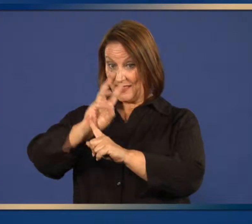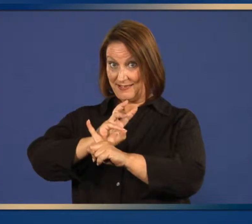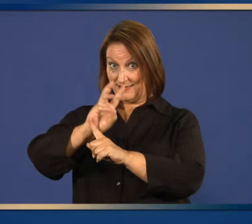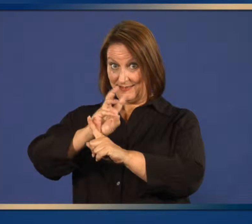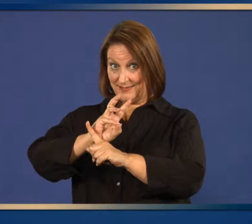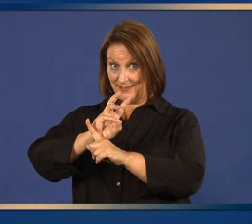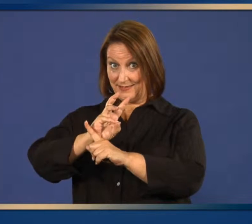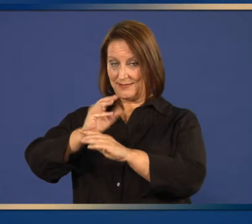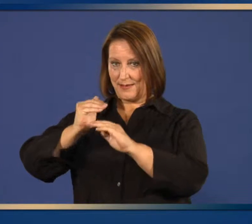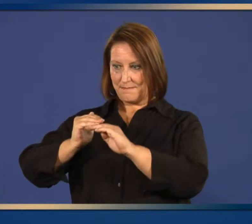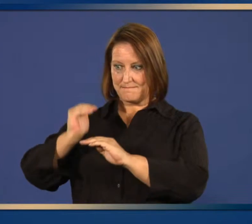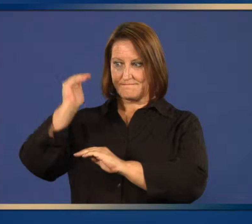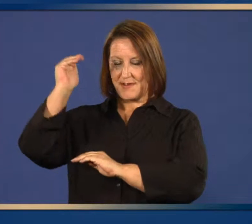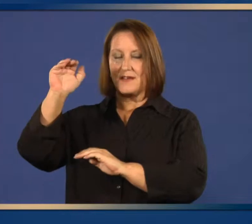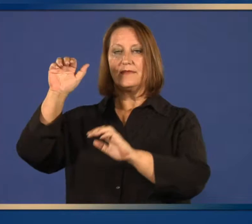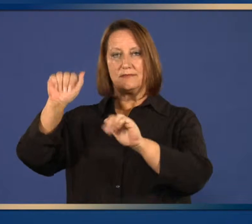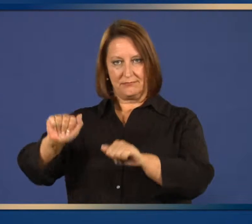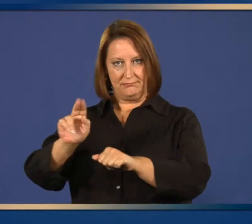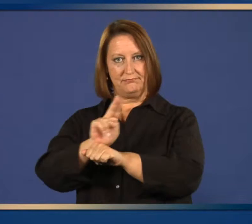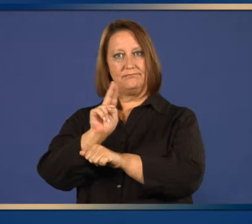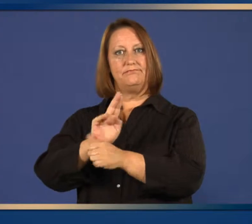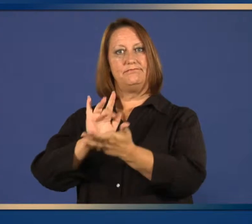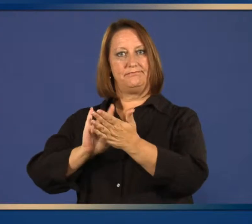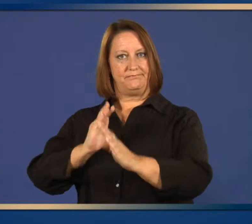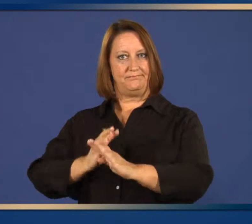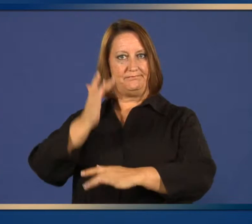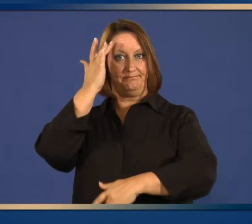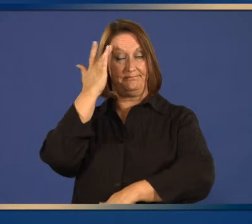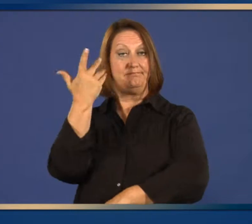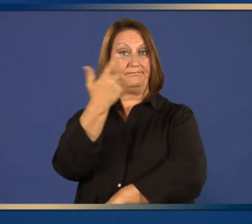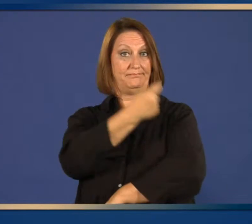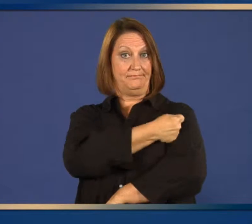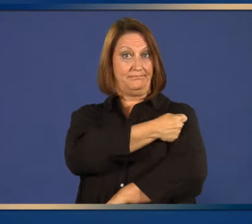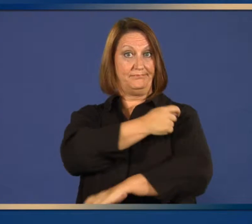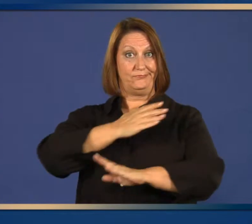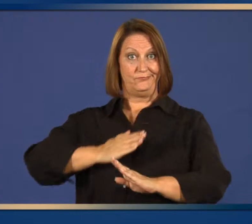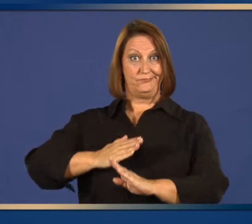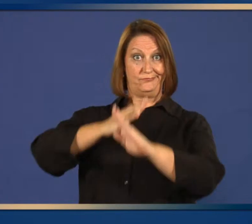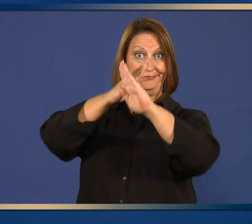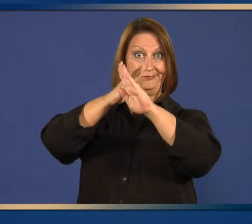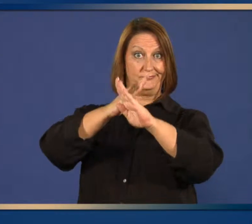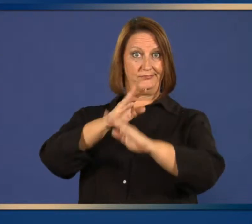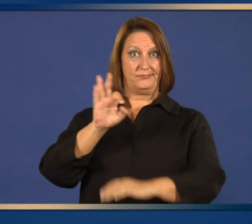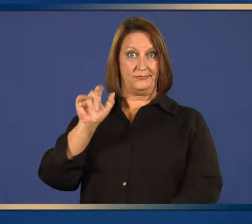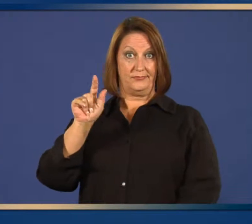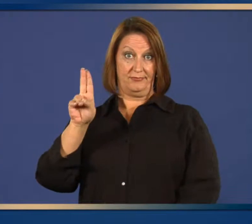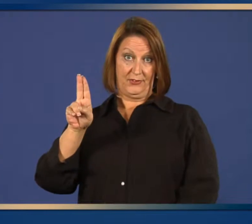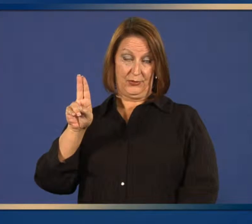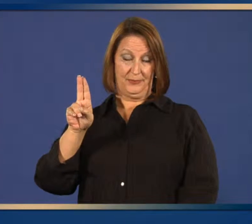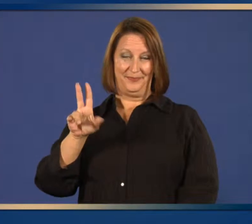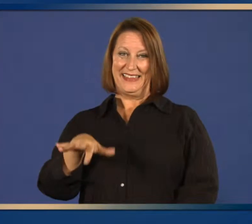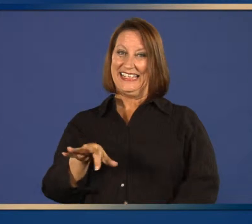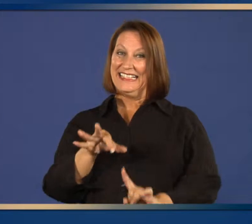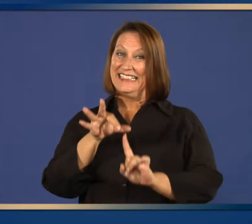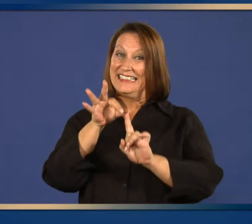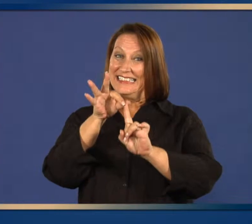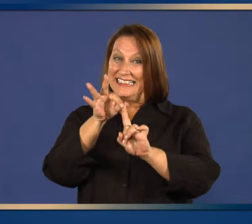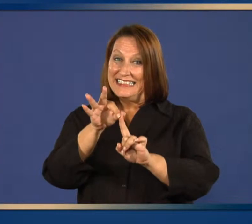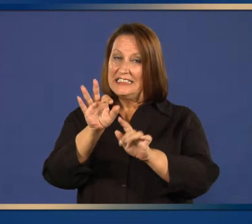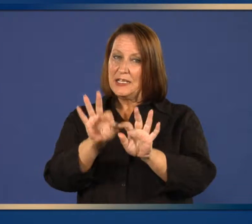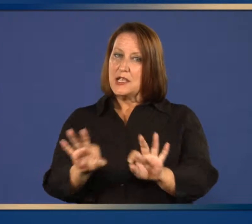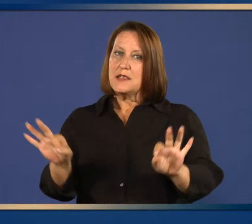All people 6 months of age and older should get flu vaccine.